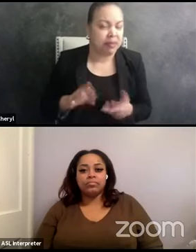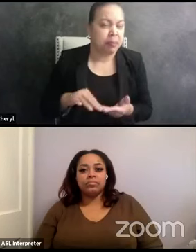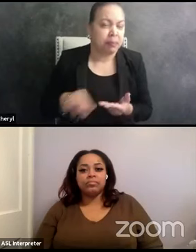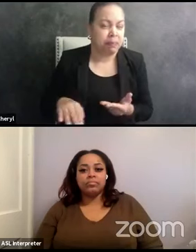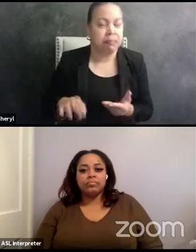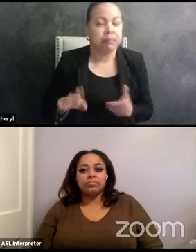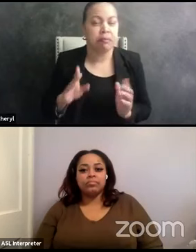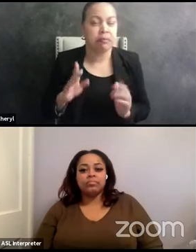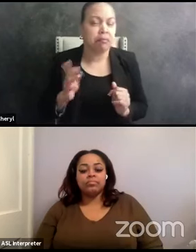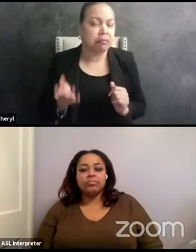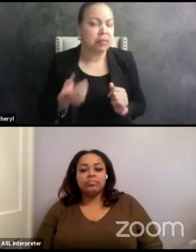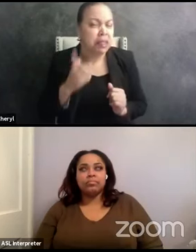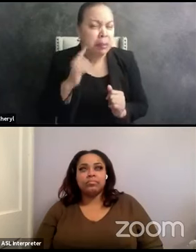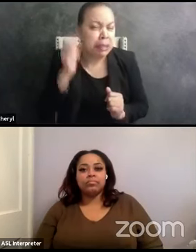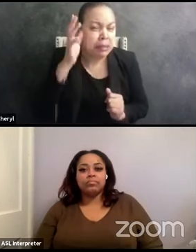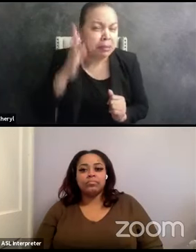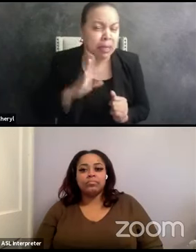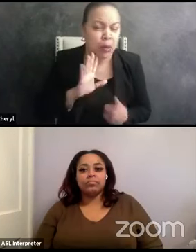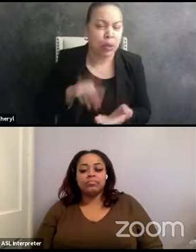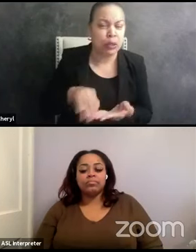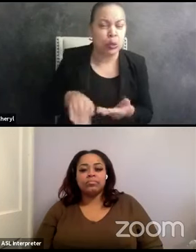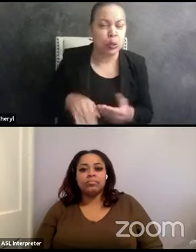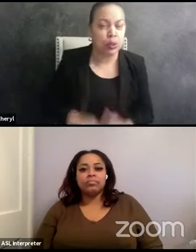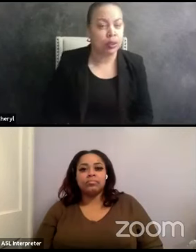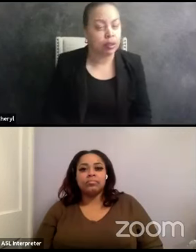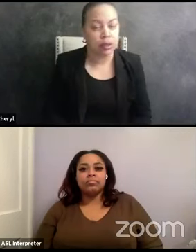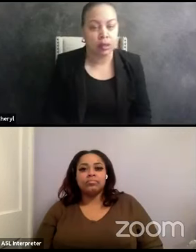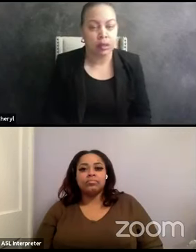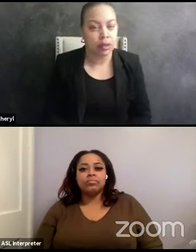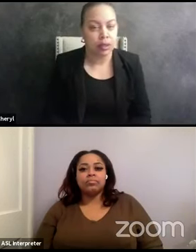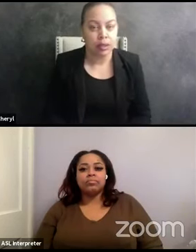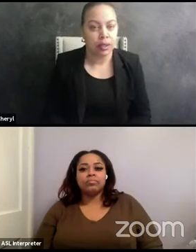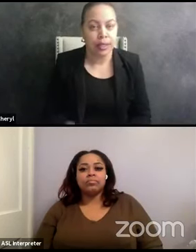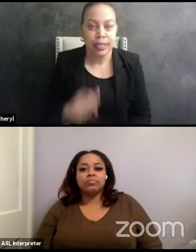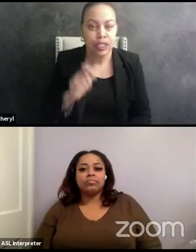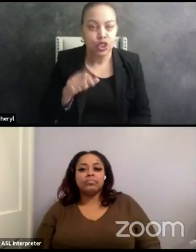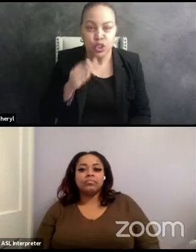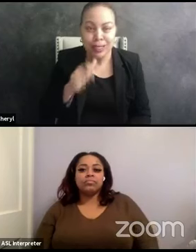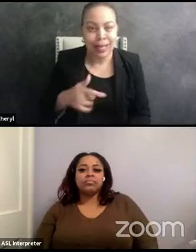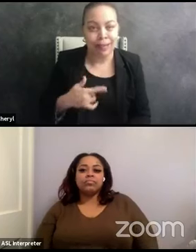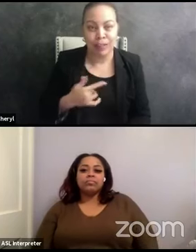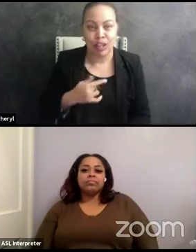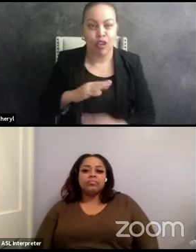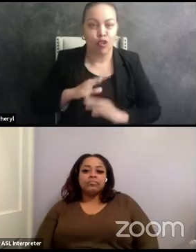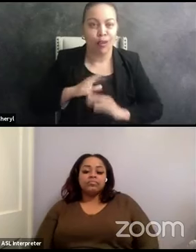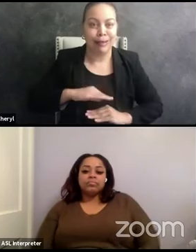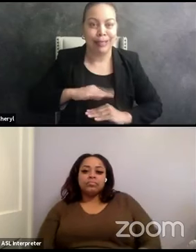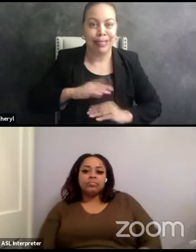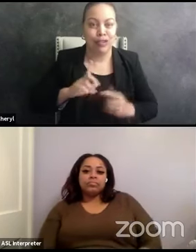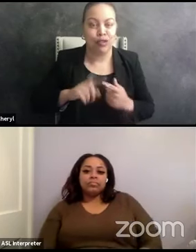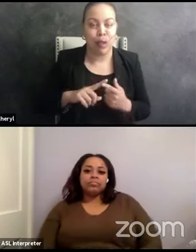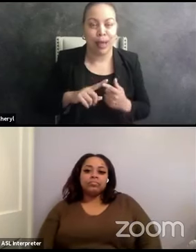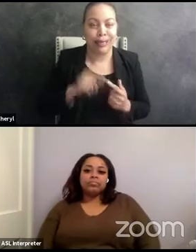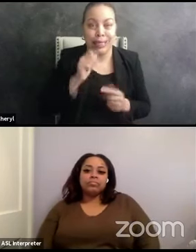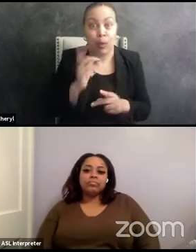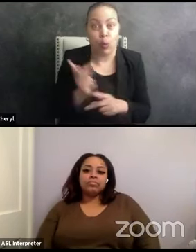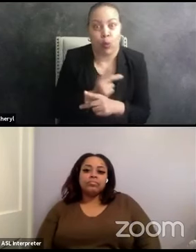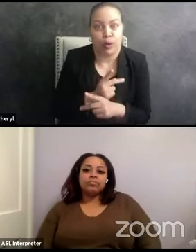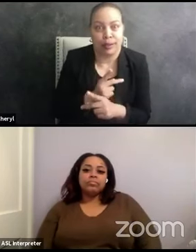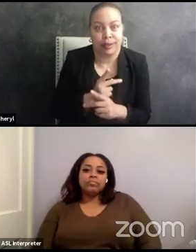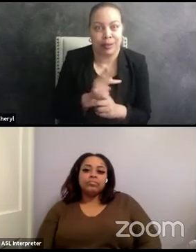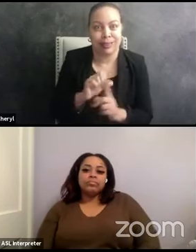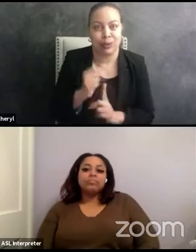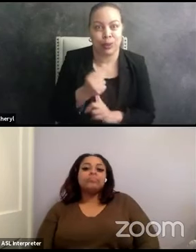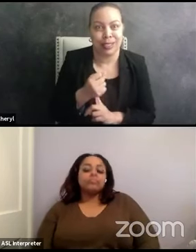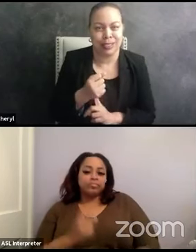it. You shouldn't feel relieved when things aren't worse than they are. It should be a